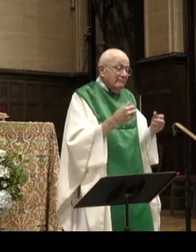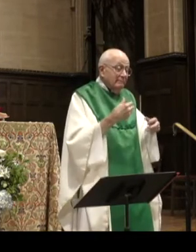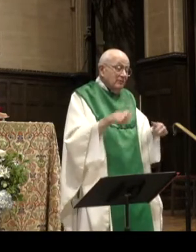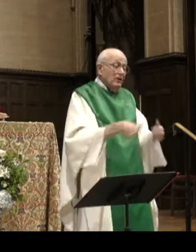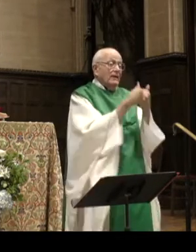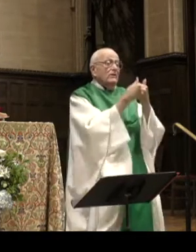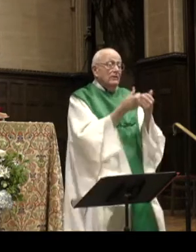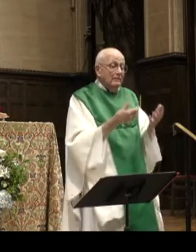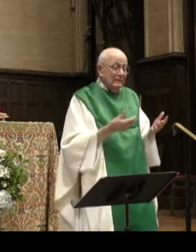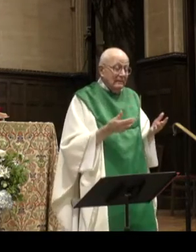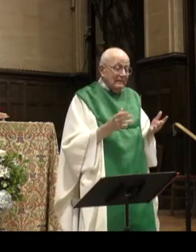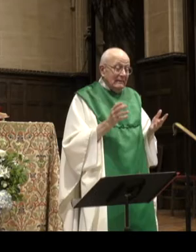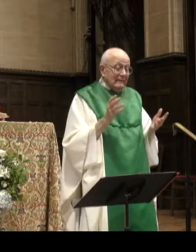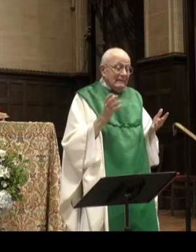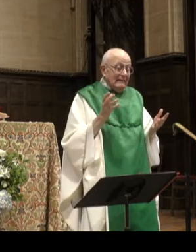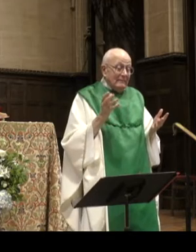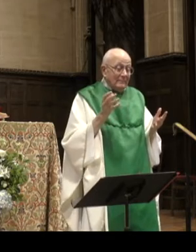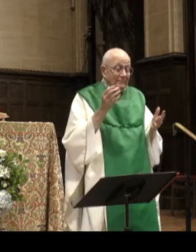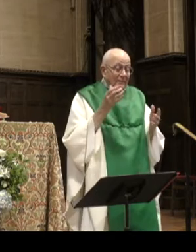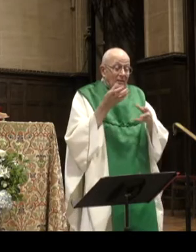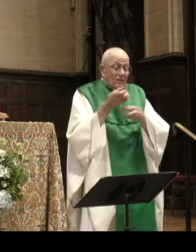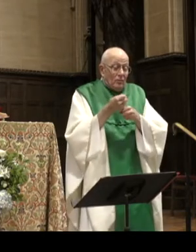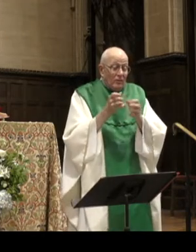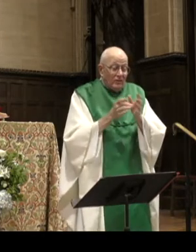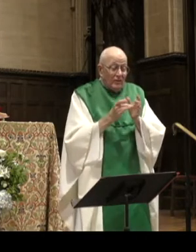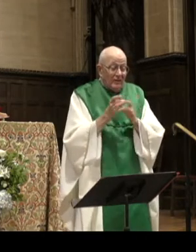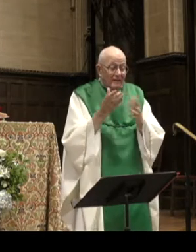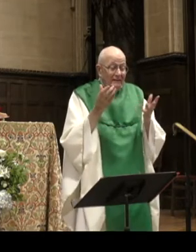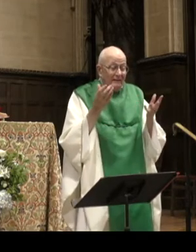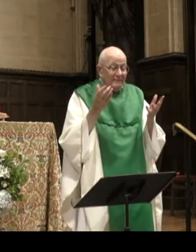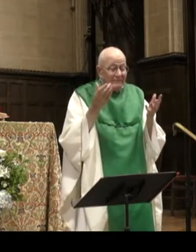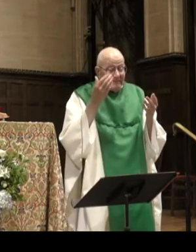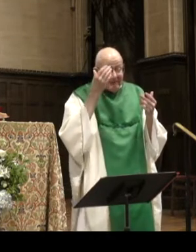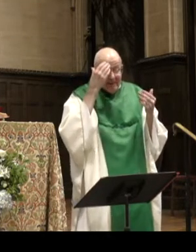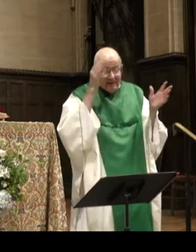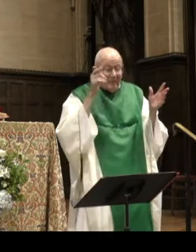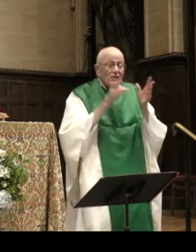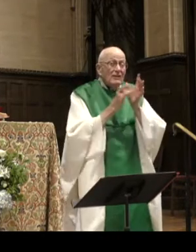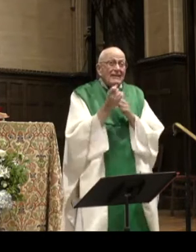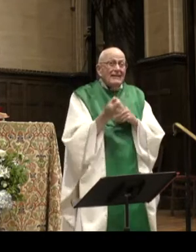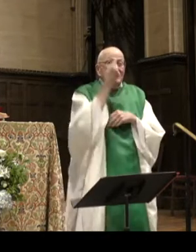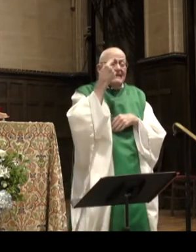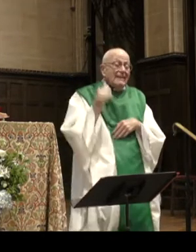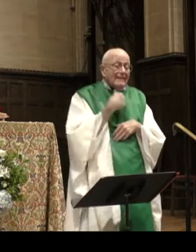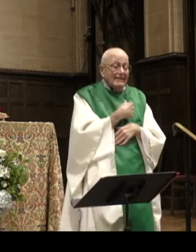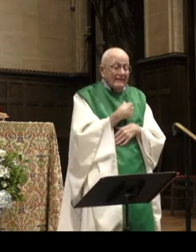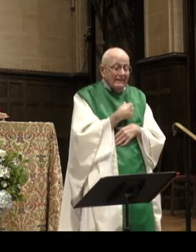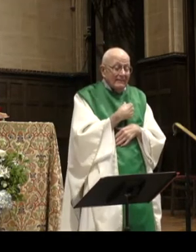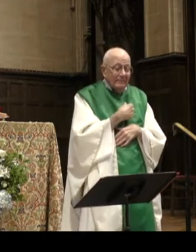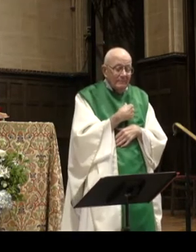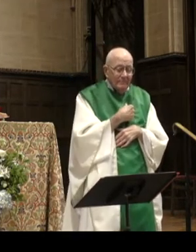hard. It's challenging. Trust Jesus? I don't know. Jesus really understands us?